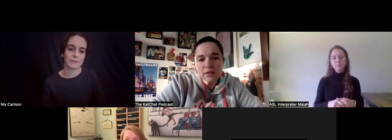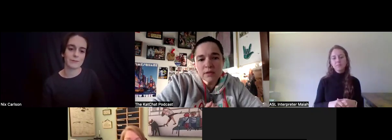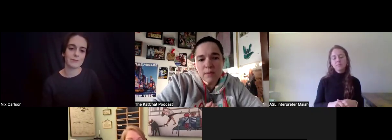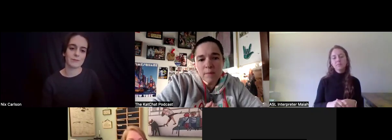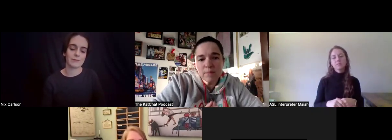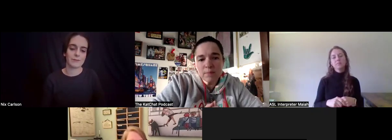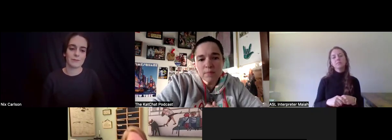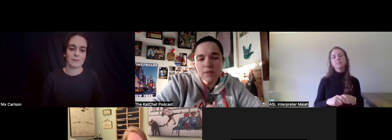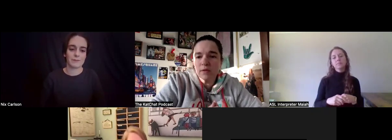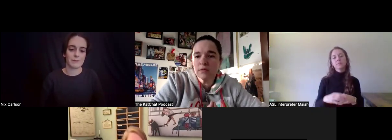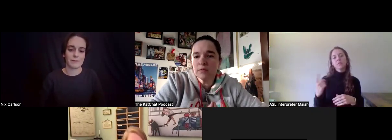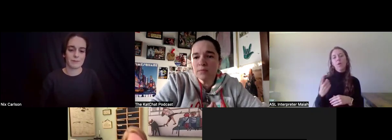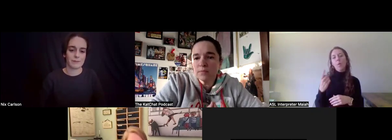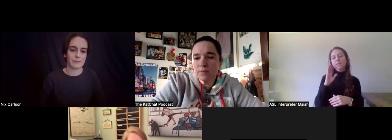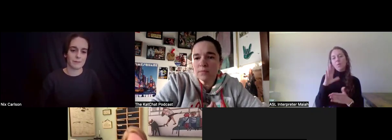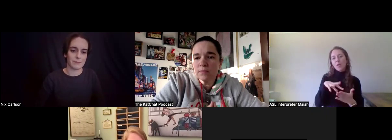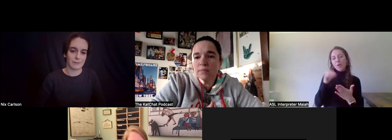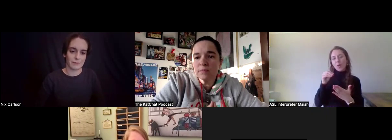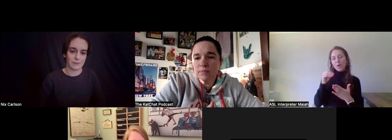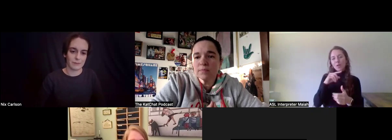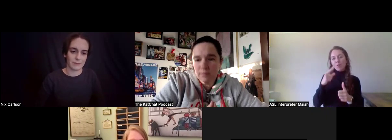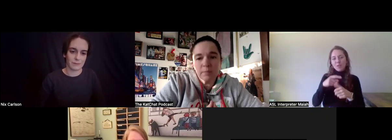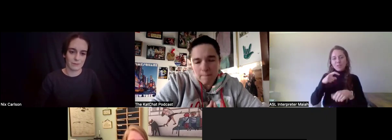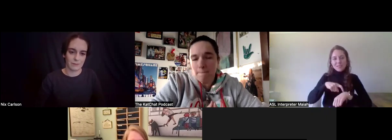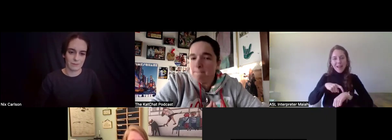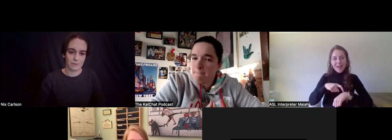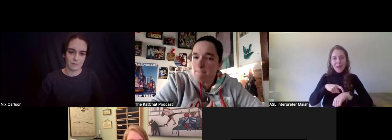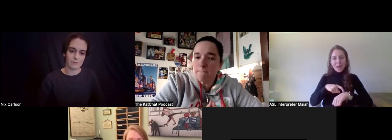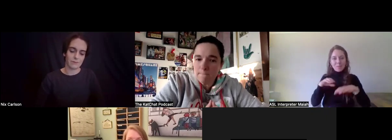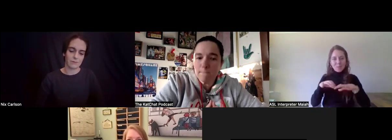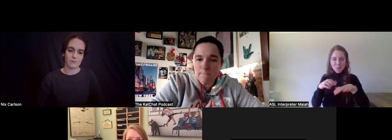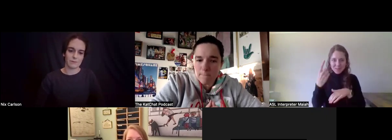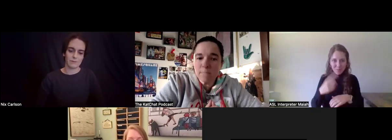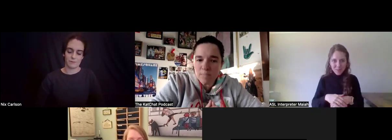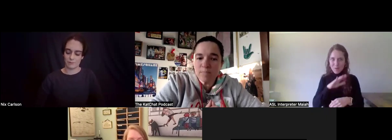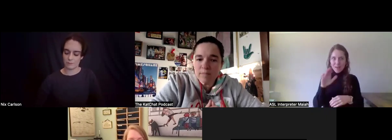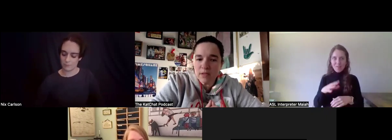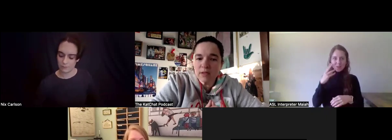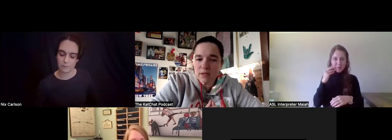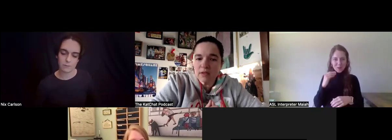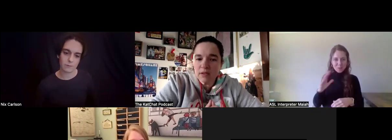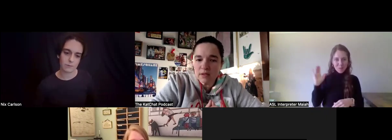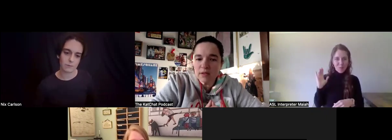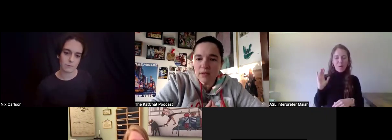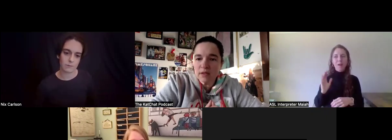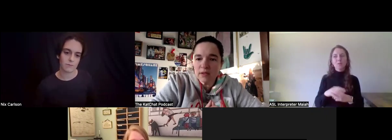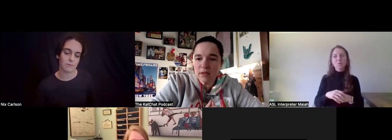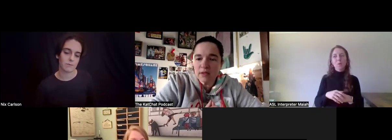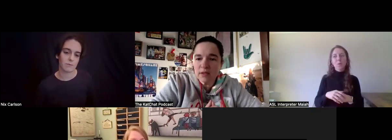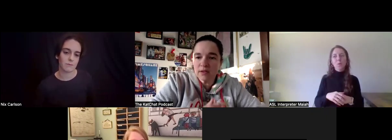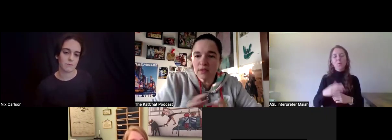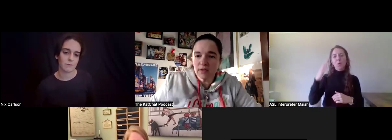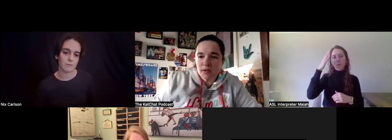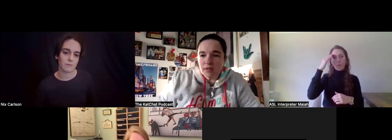you're always going to learn when you're first time out, right? We had not done anything like it, so we were cognizant that the most important thing is